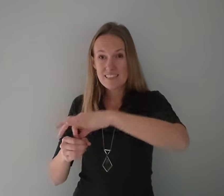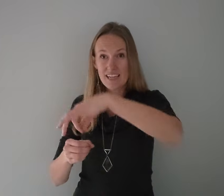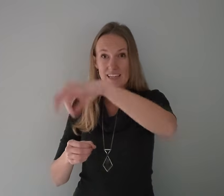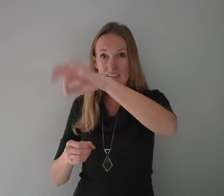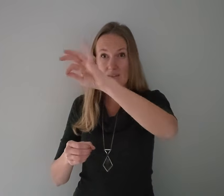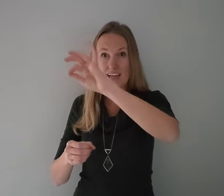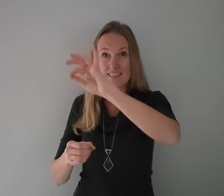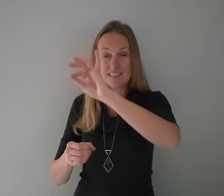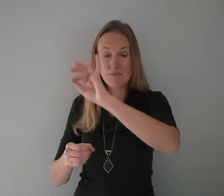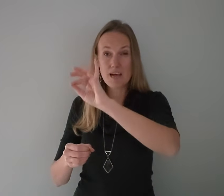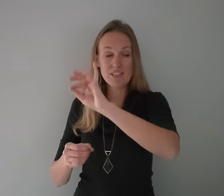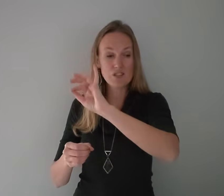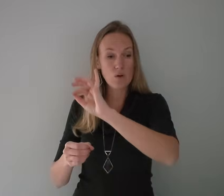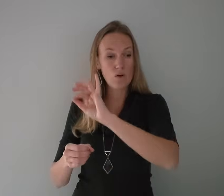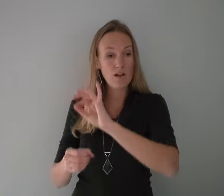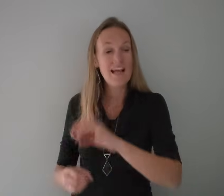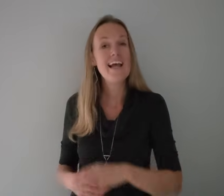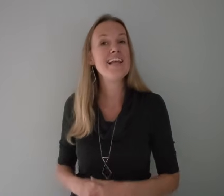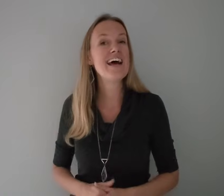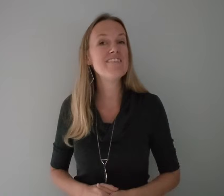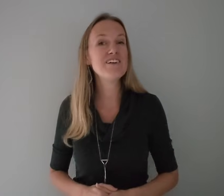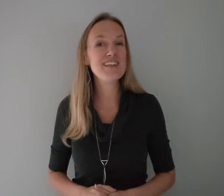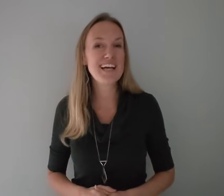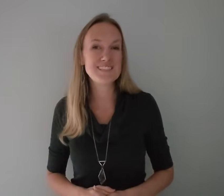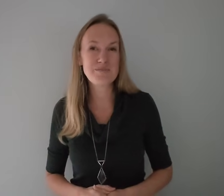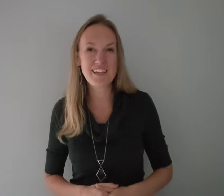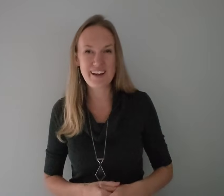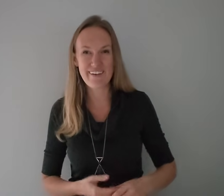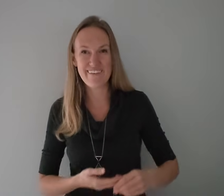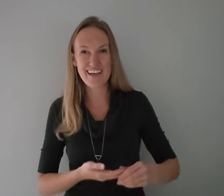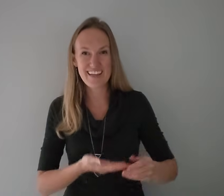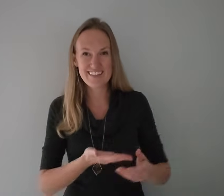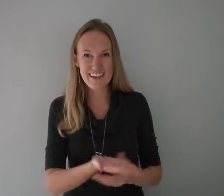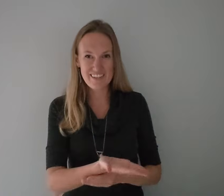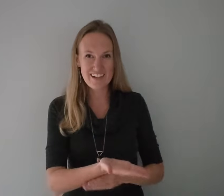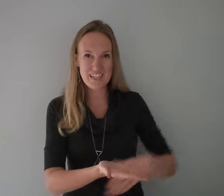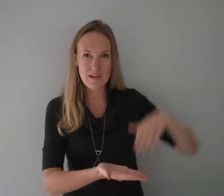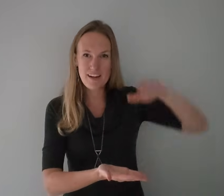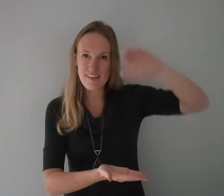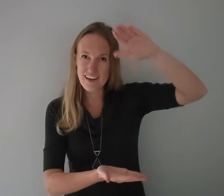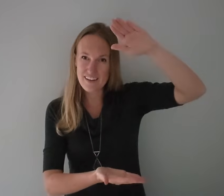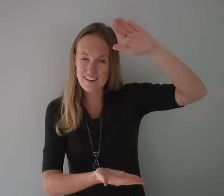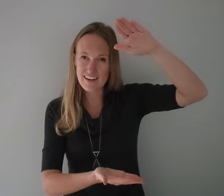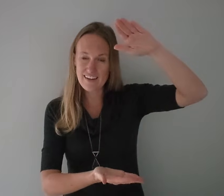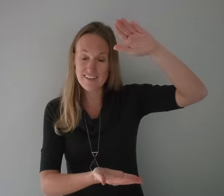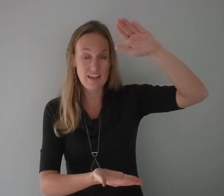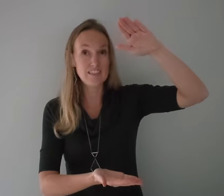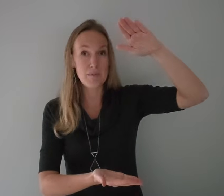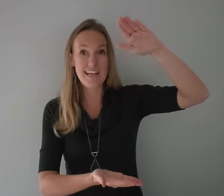okay? Rises in my soul, never lets me go. Okay, so you have your non-dominant out here, non-dominant